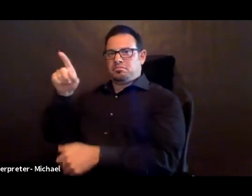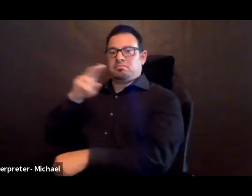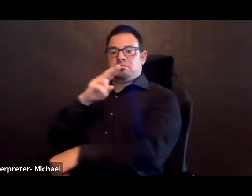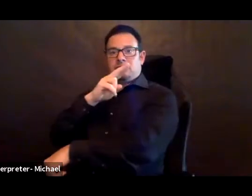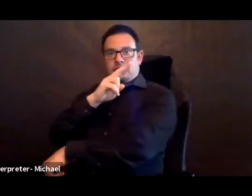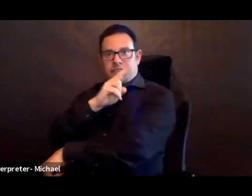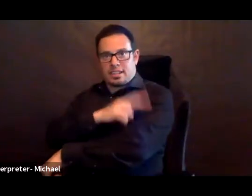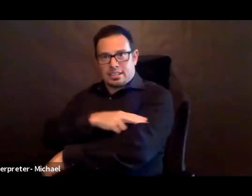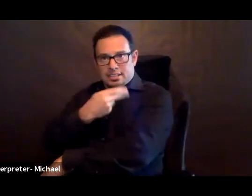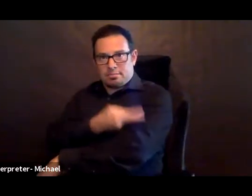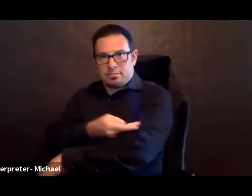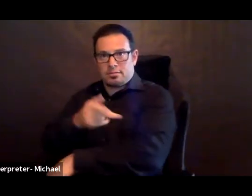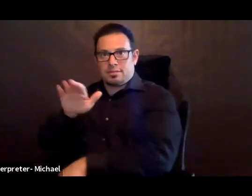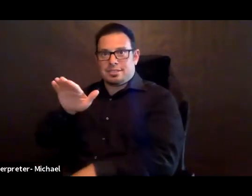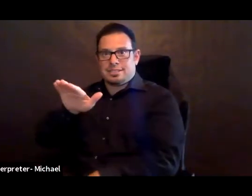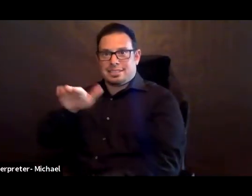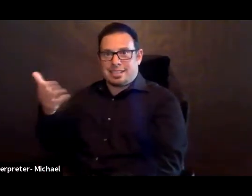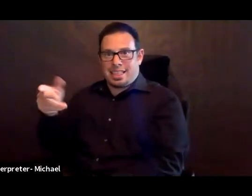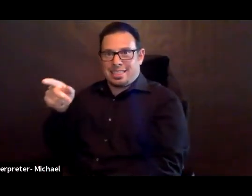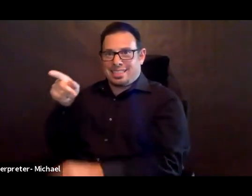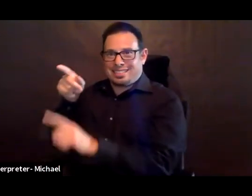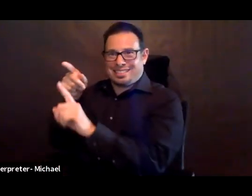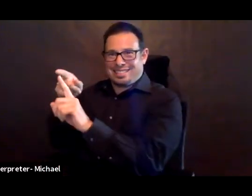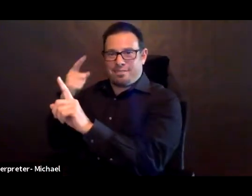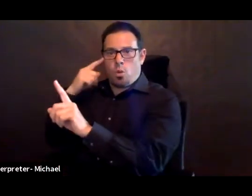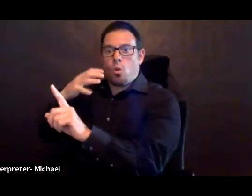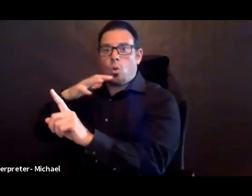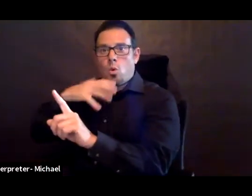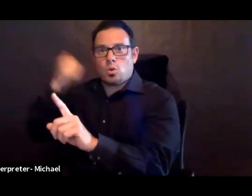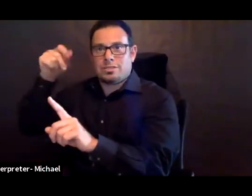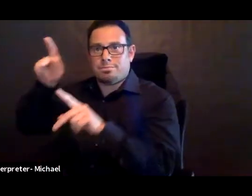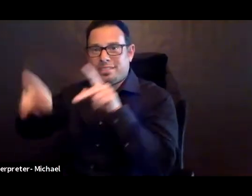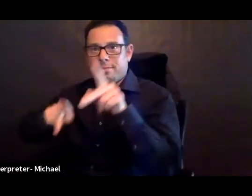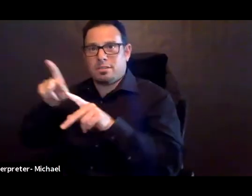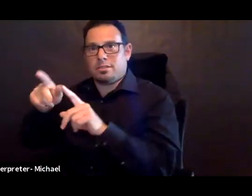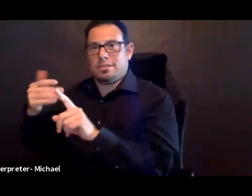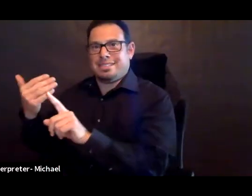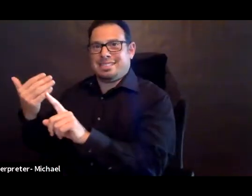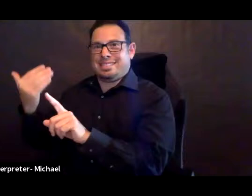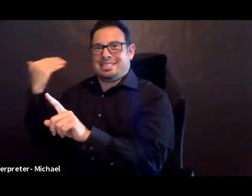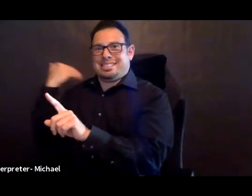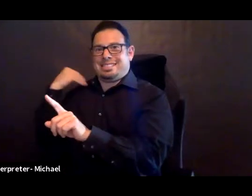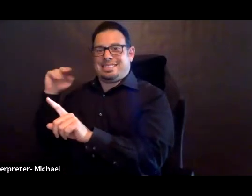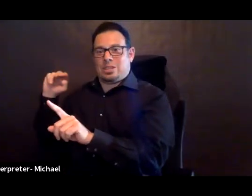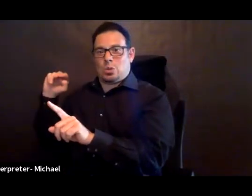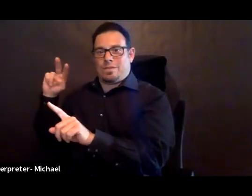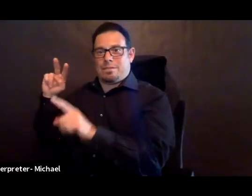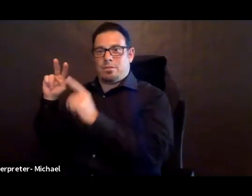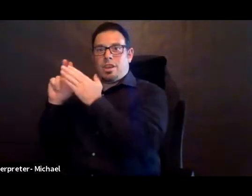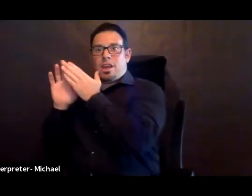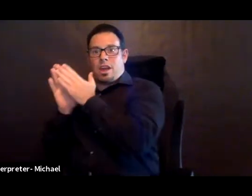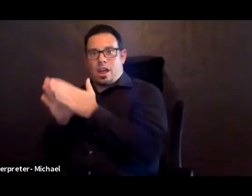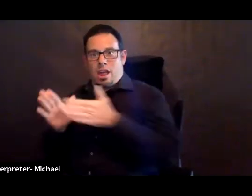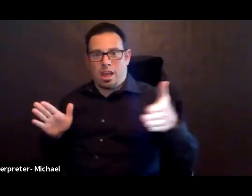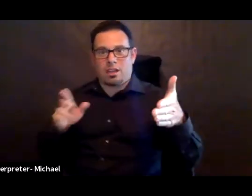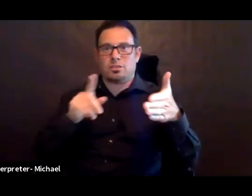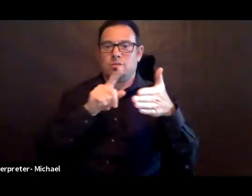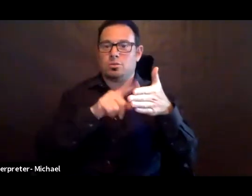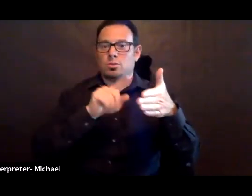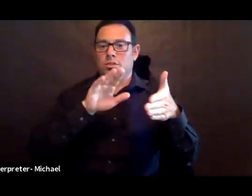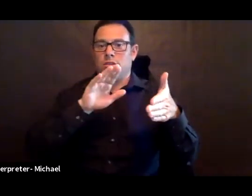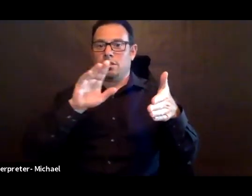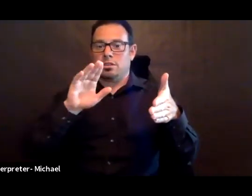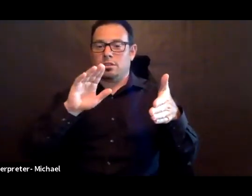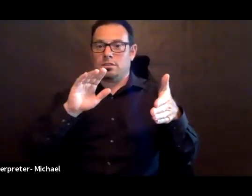November to the winter months and now into the summer, we have seen a consistent reduction in the